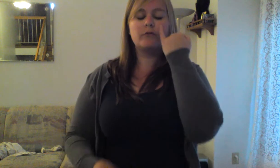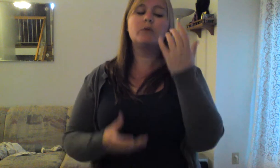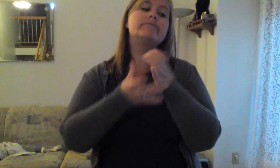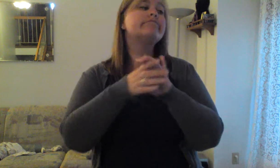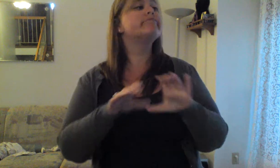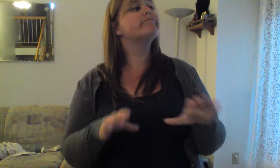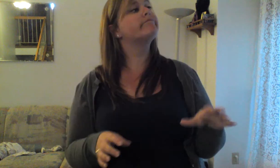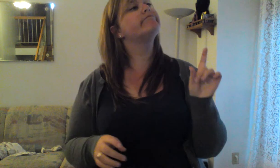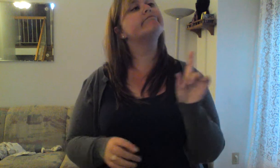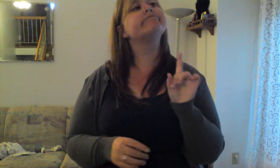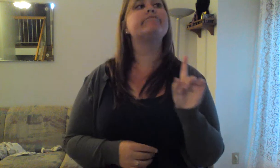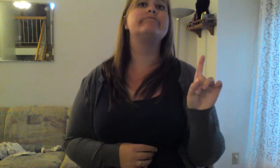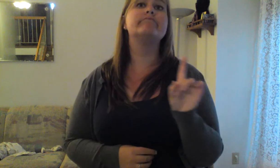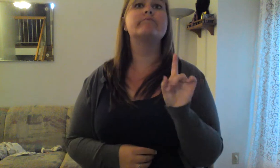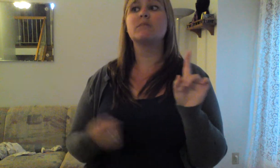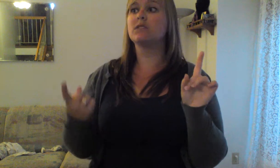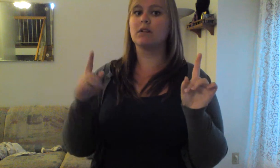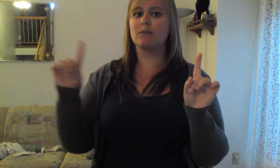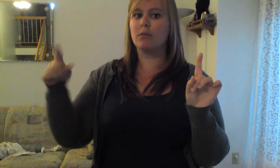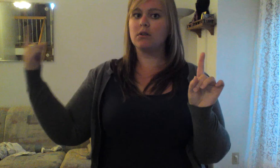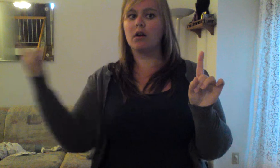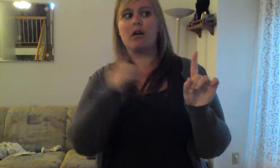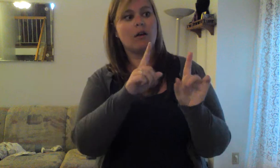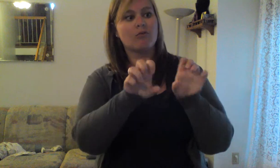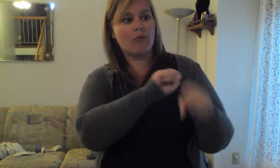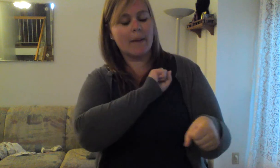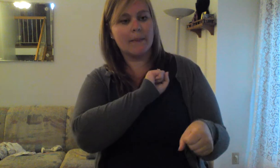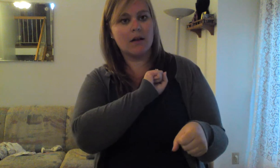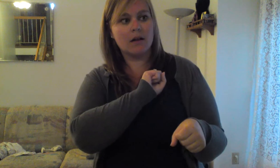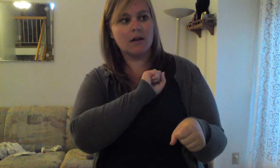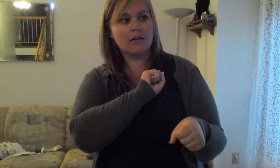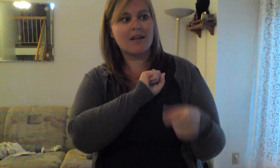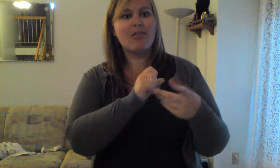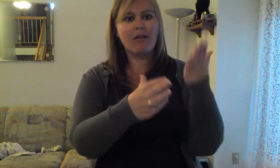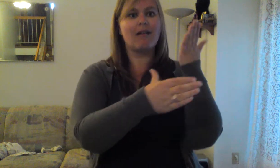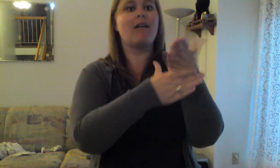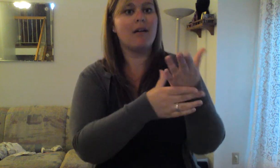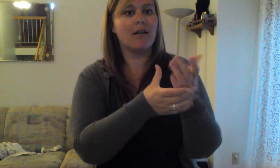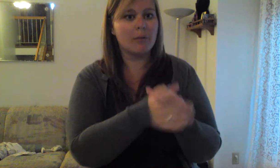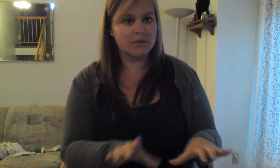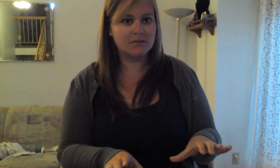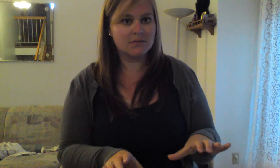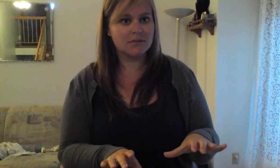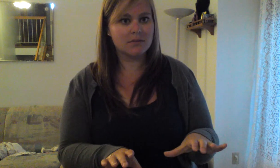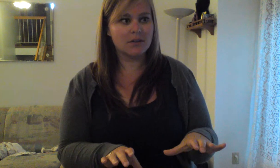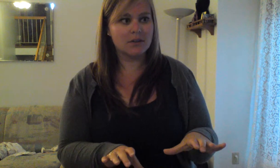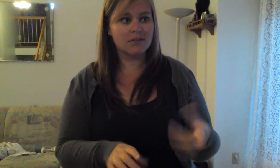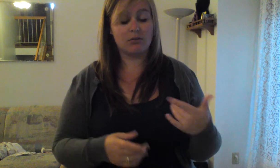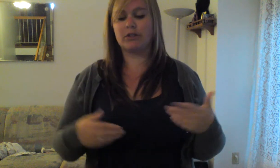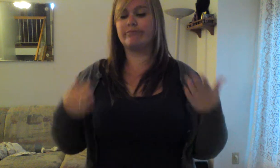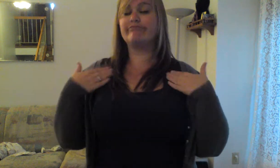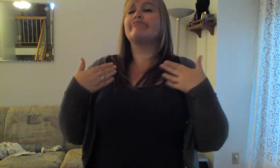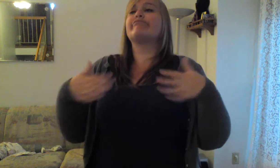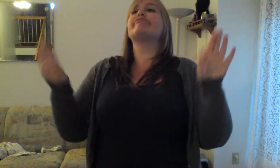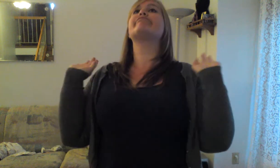somebody comes to rape you, they are about to upset your state of peace. Are you just gonna lie there and let them do it?